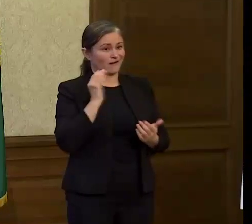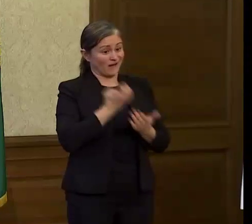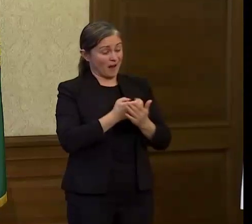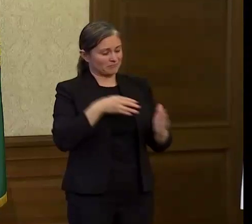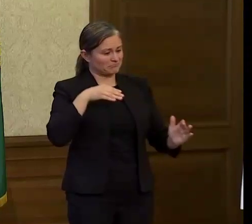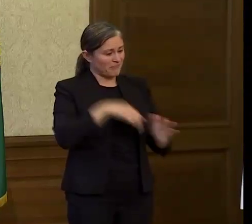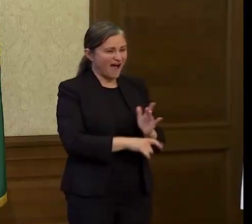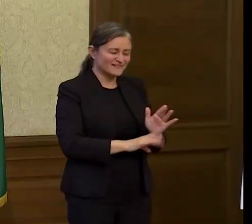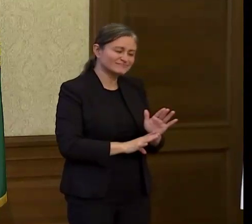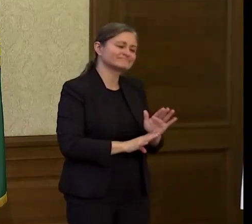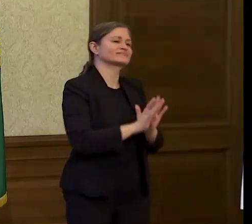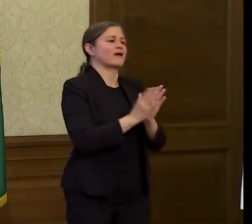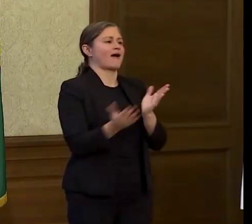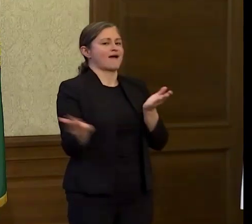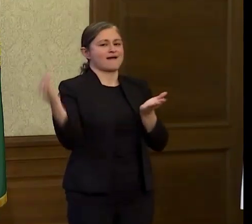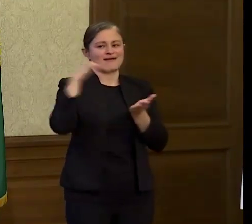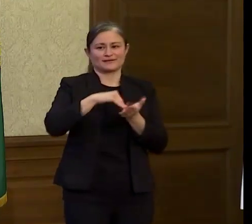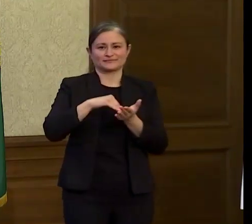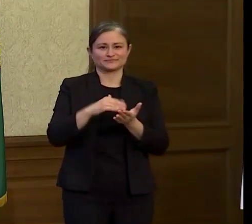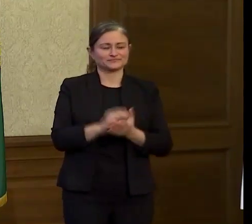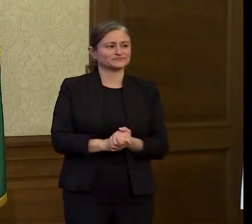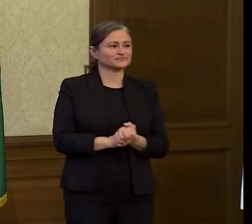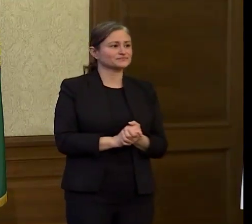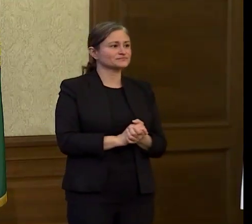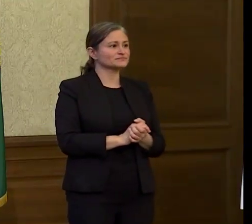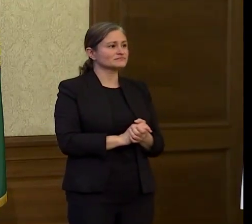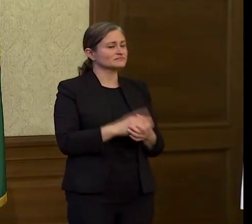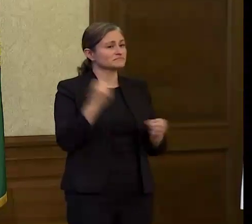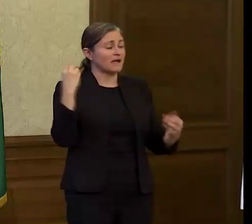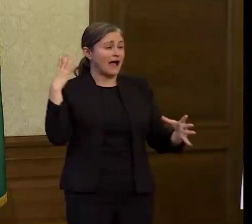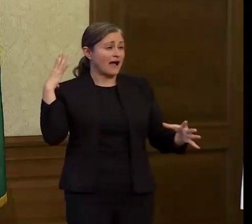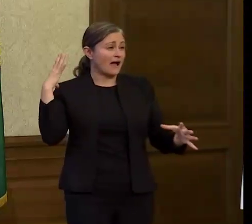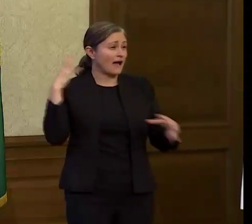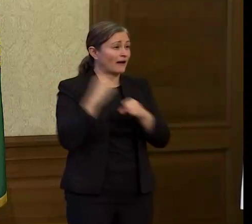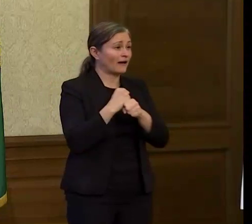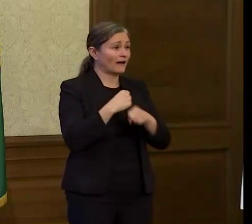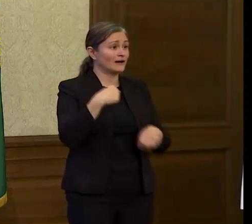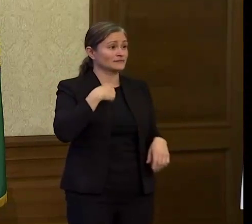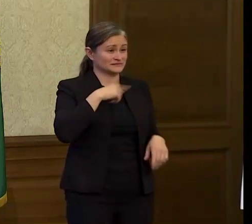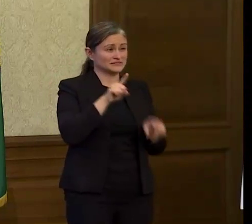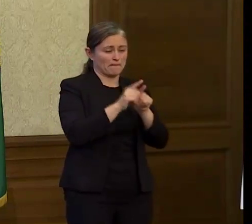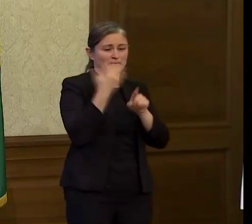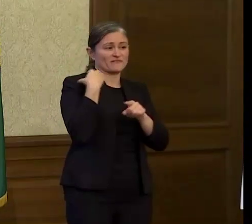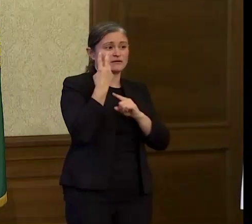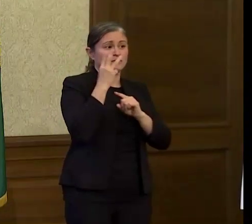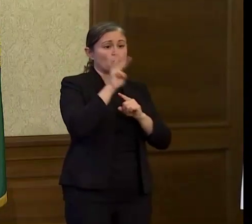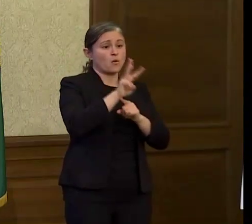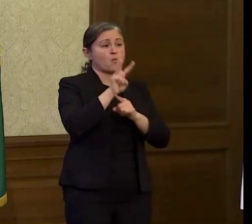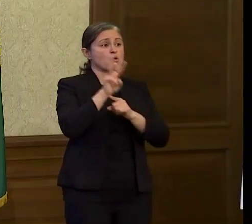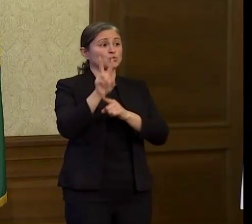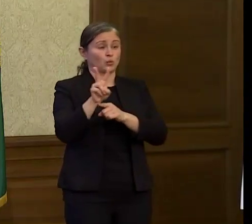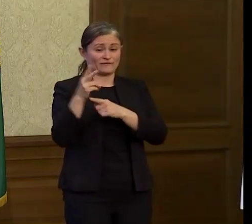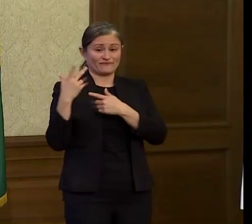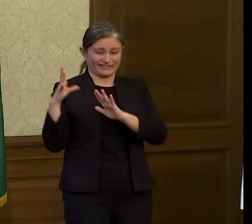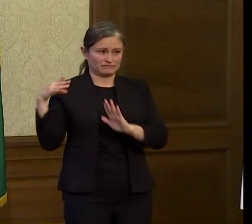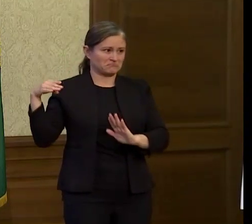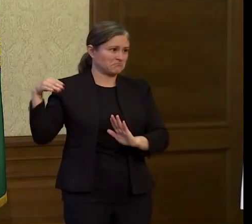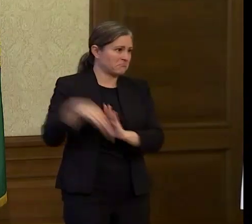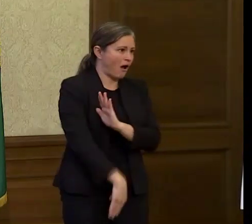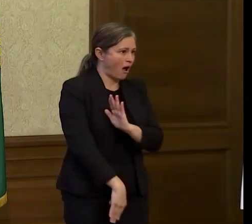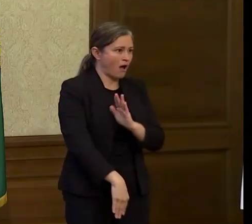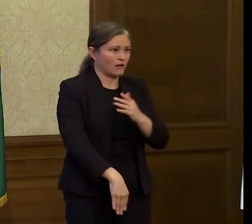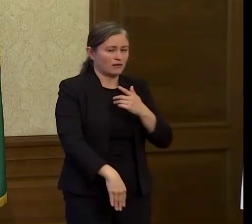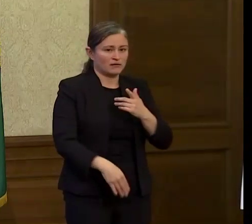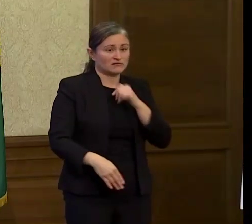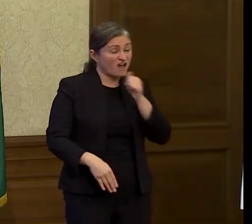despite the efforts for years, we did not get out of the Great Depression until the massive investment that was caused by the